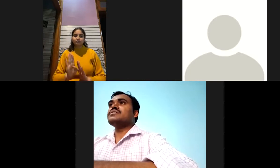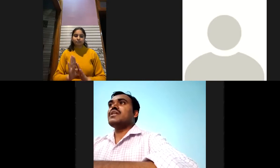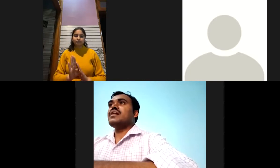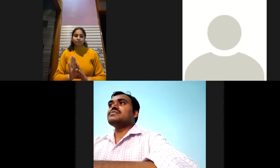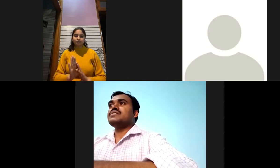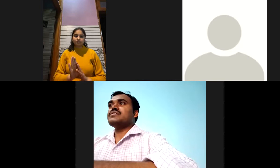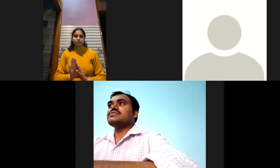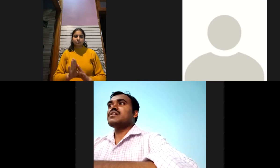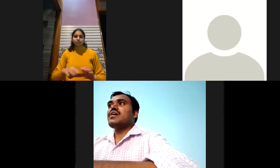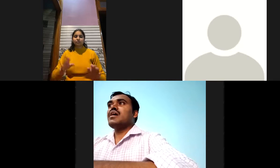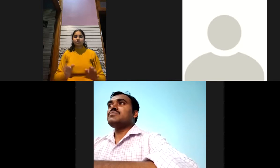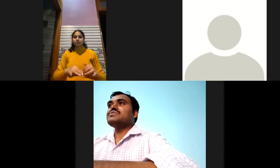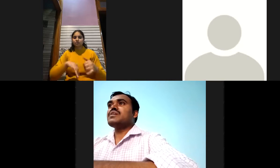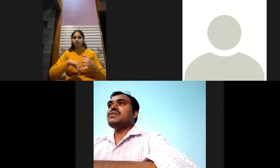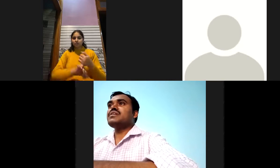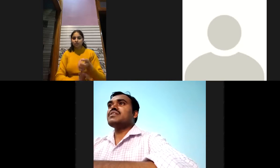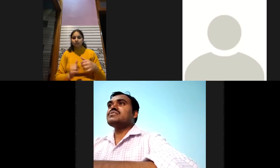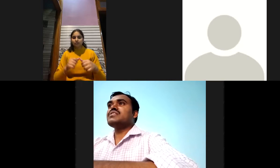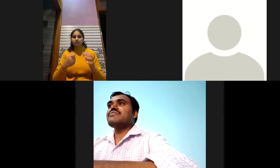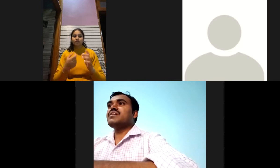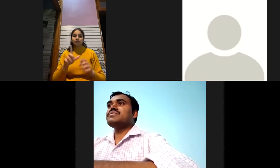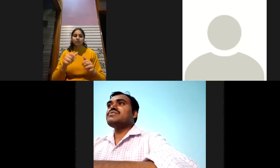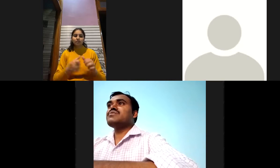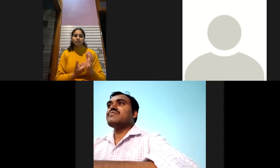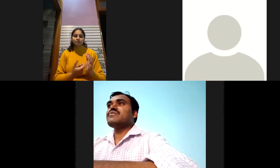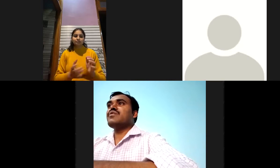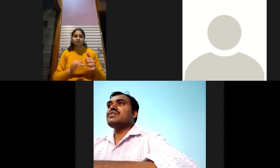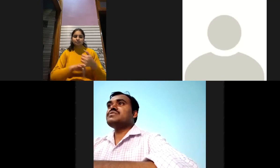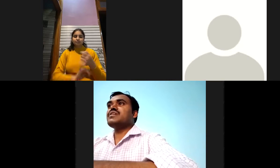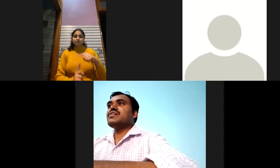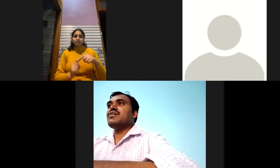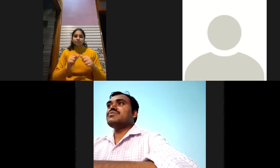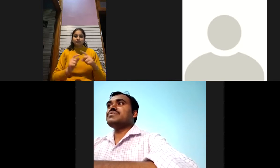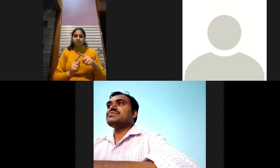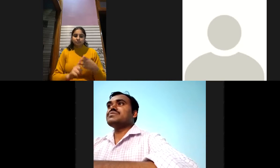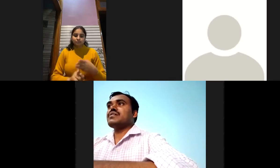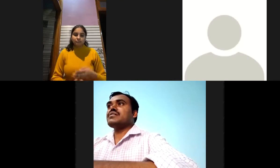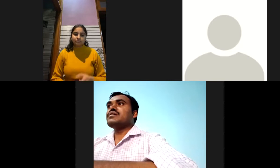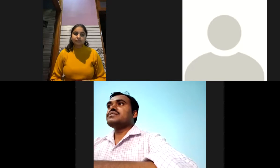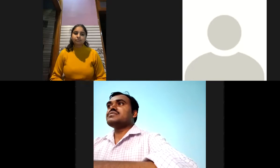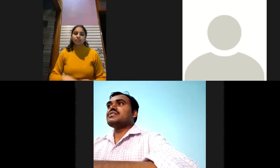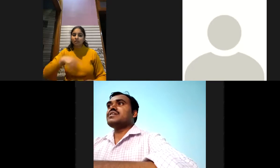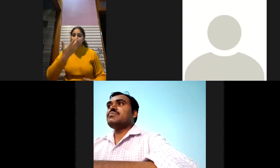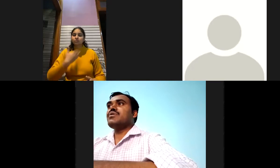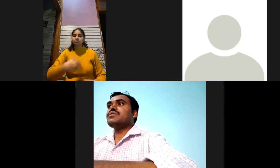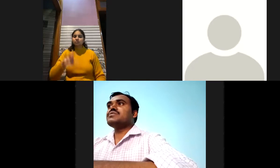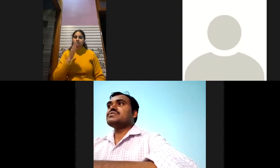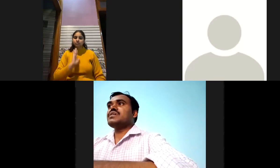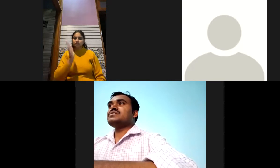the cellar stairs, almost simultaneously with the emergence of a voice that allowed me to sing,